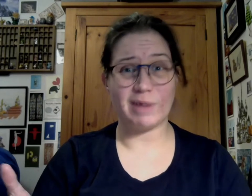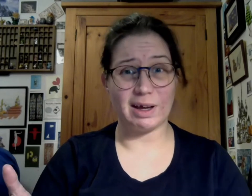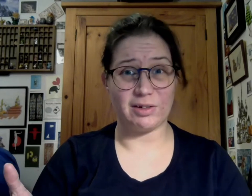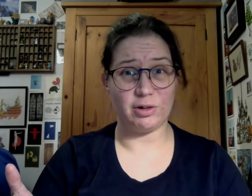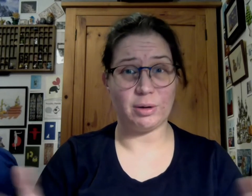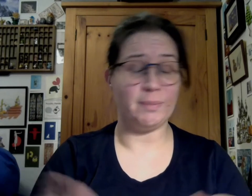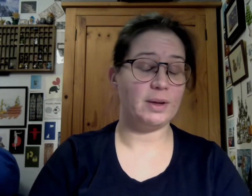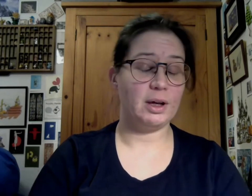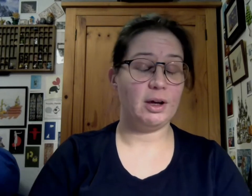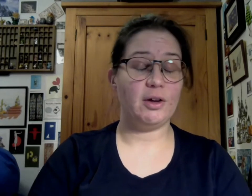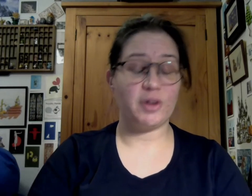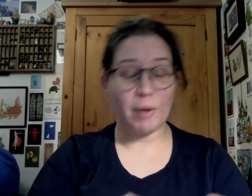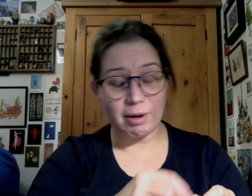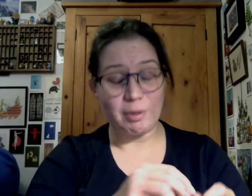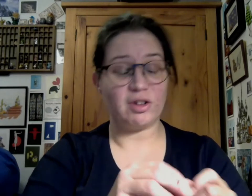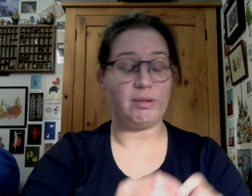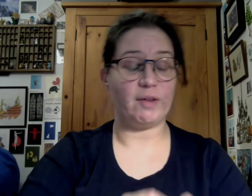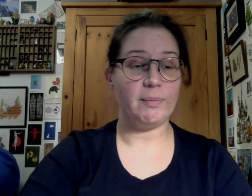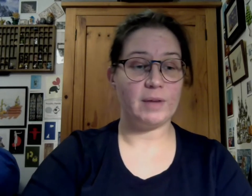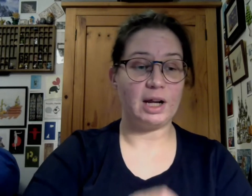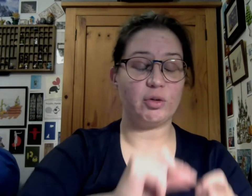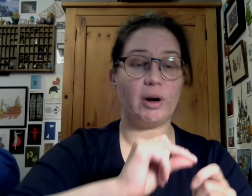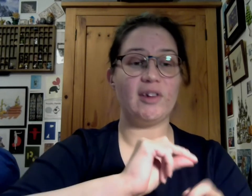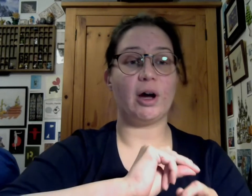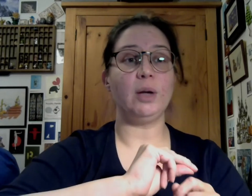As you do. So out he went to the river. He threw out his line.